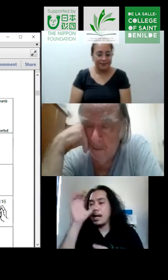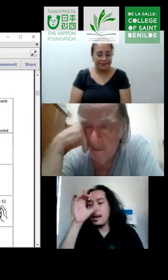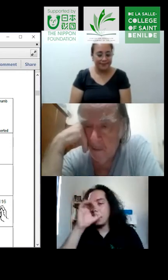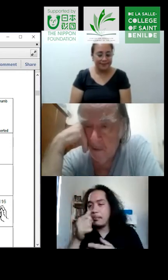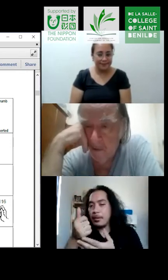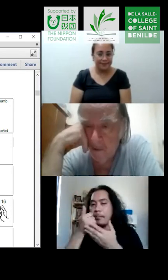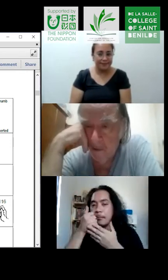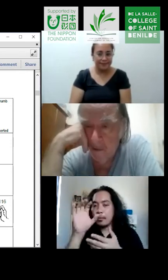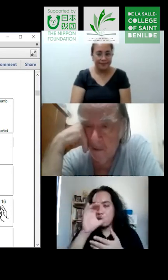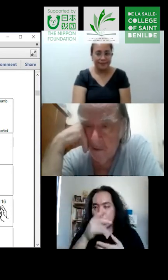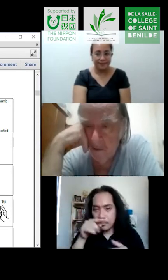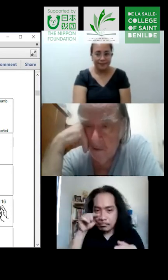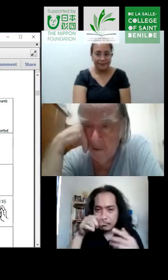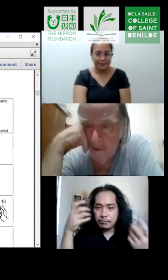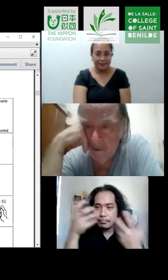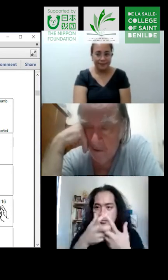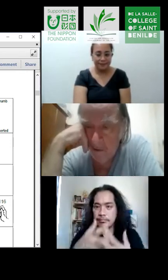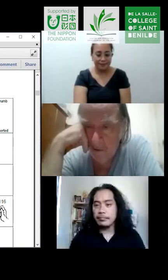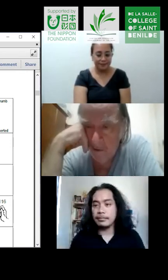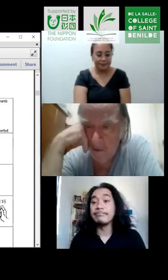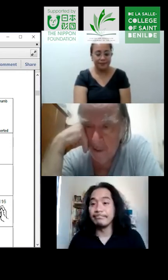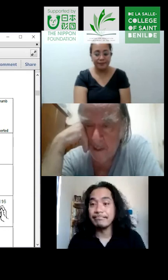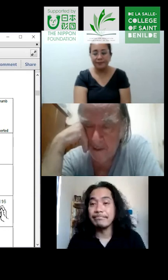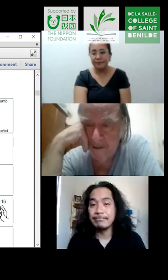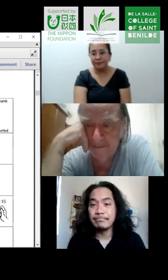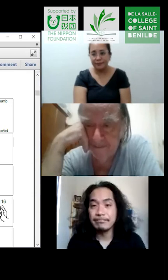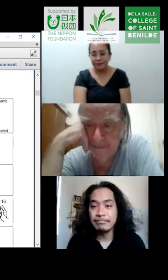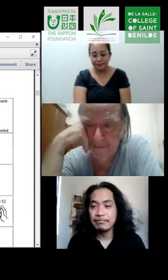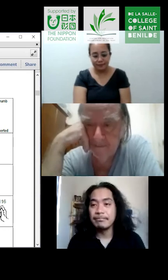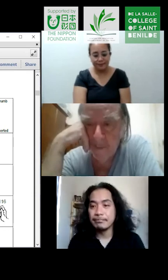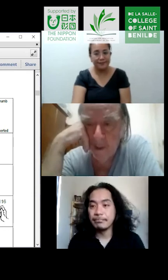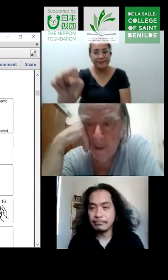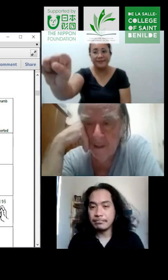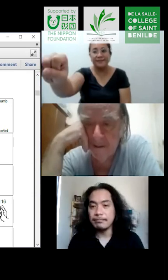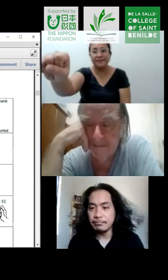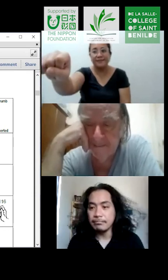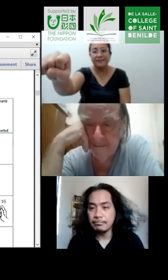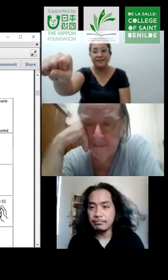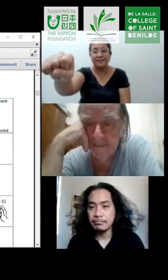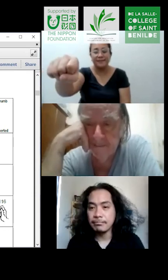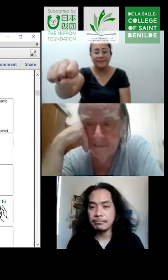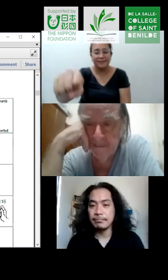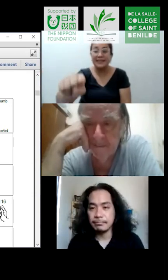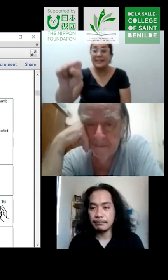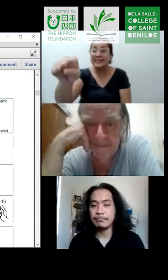So the page number would be attached to Yes, each sign, basically. yes. That's it.